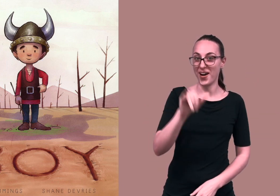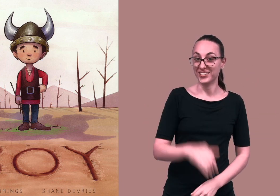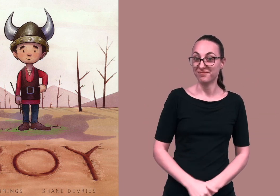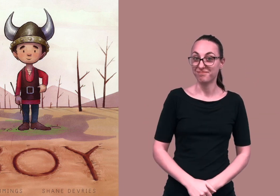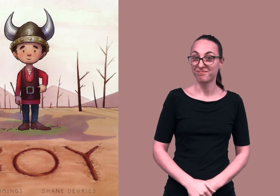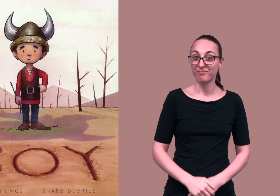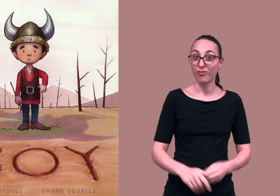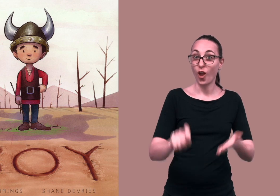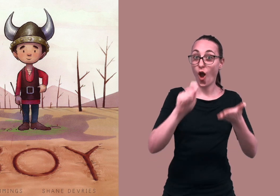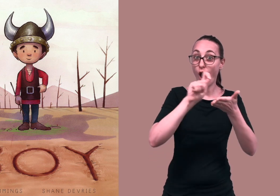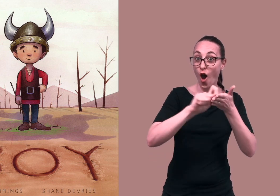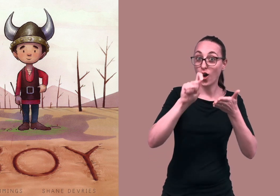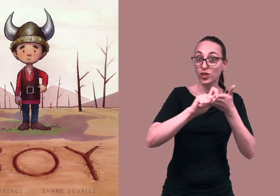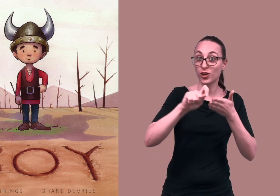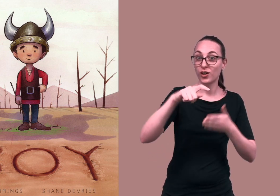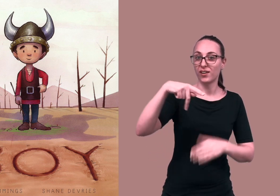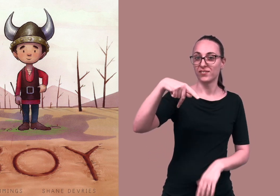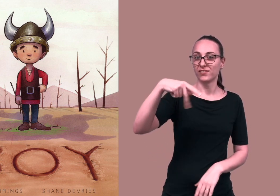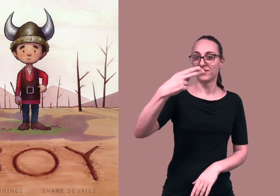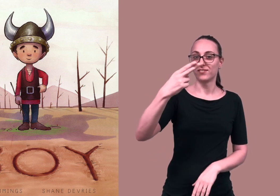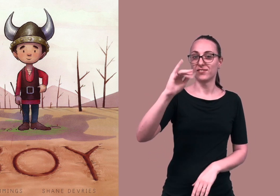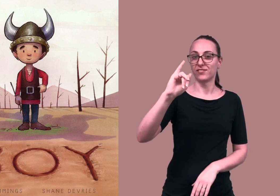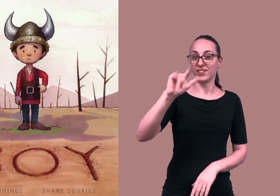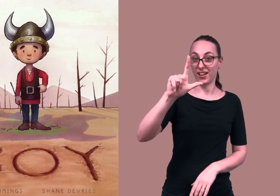This book is called Boy.